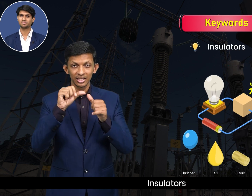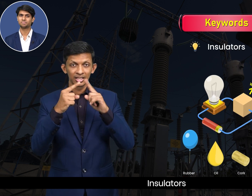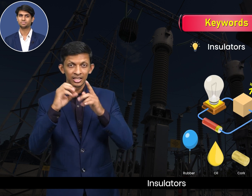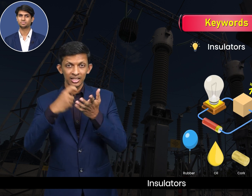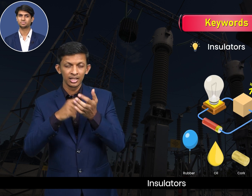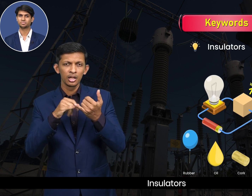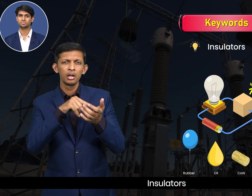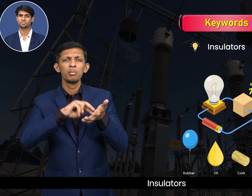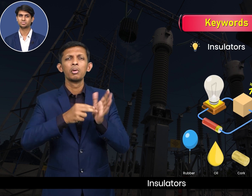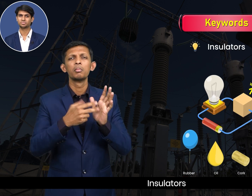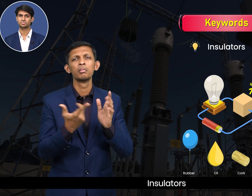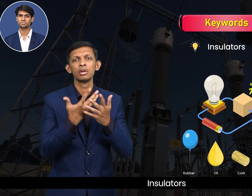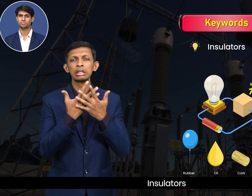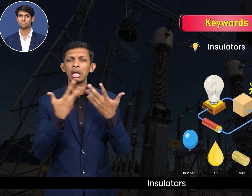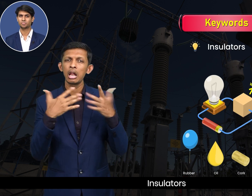insulators,